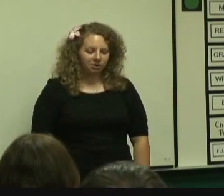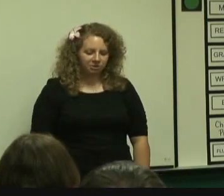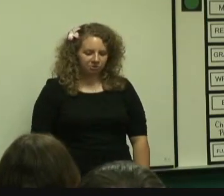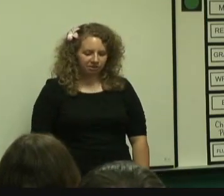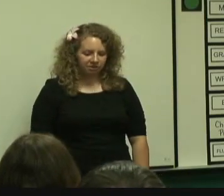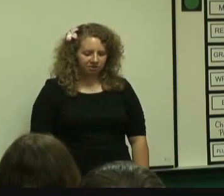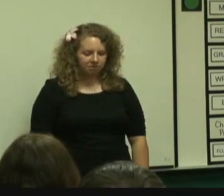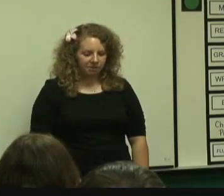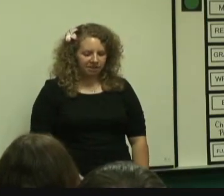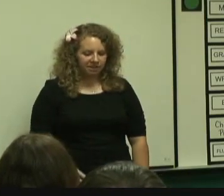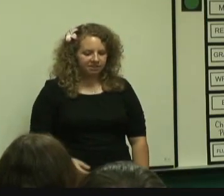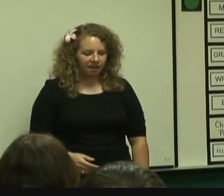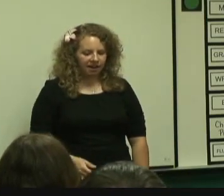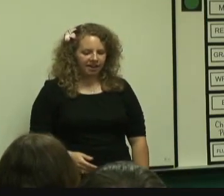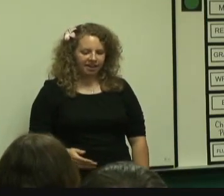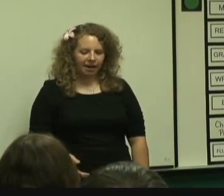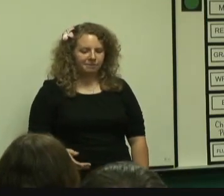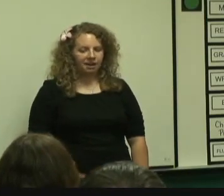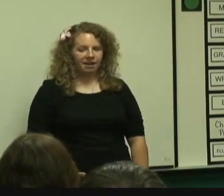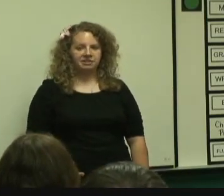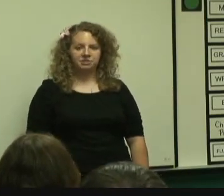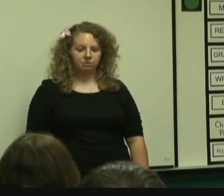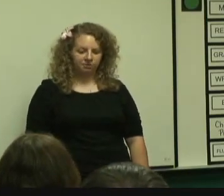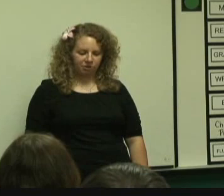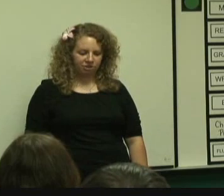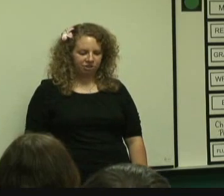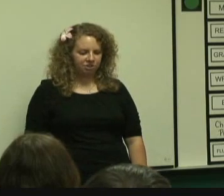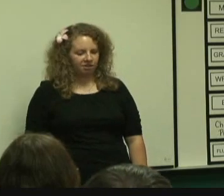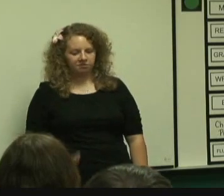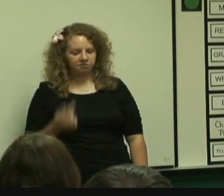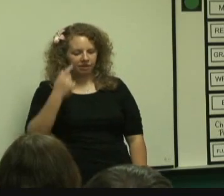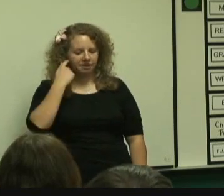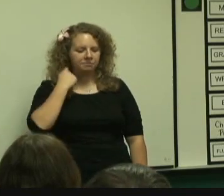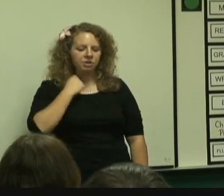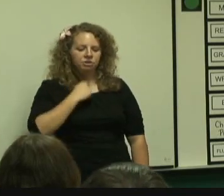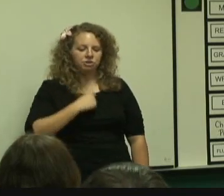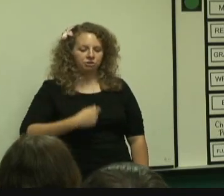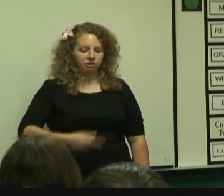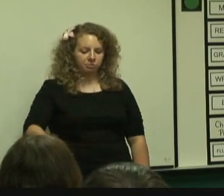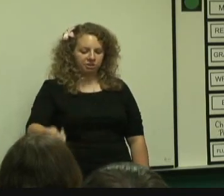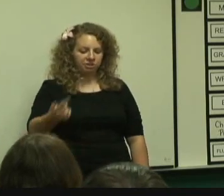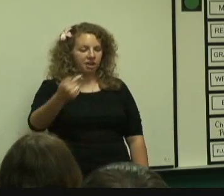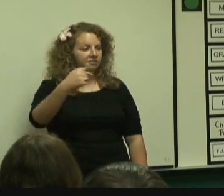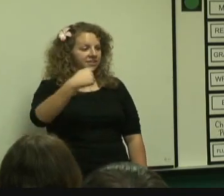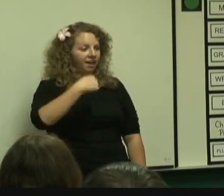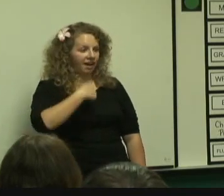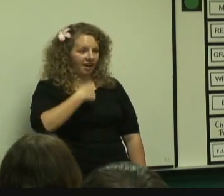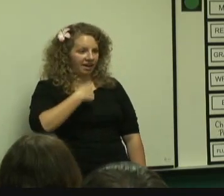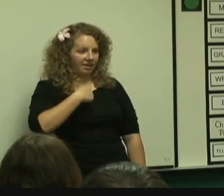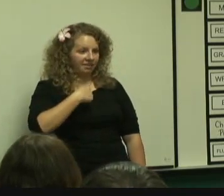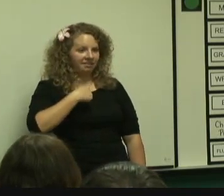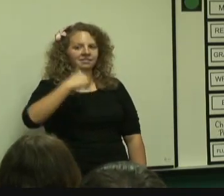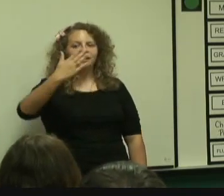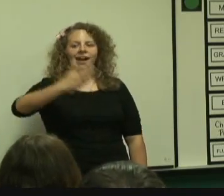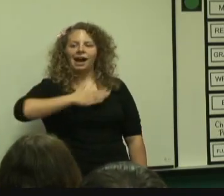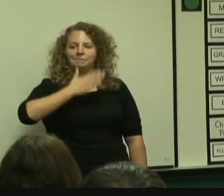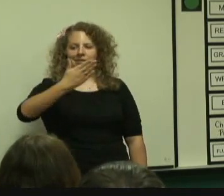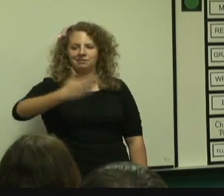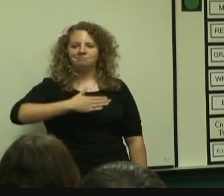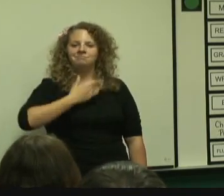what it's going to be is I, happy, I. So you're referring to yourself, okay? So you're going to point to yourself and say I, happy,